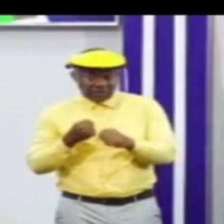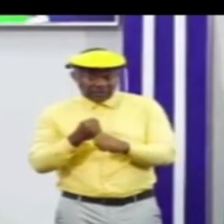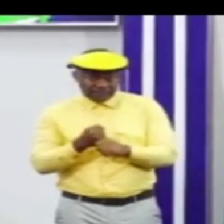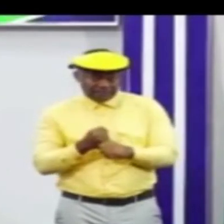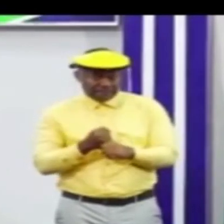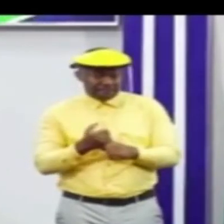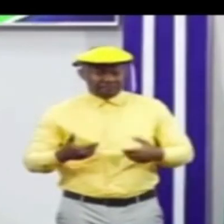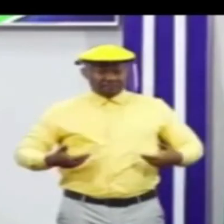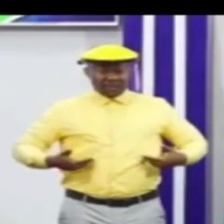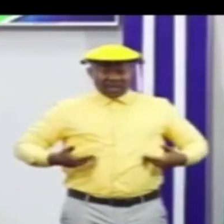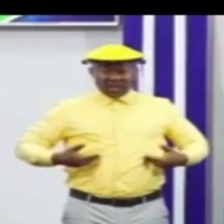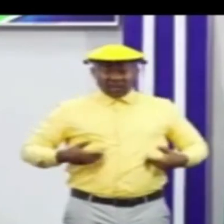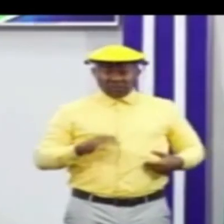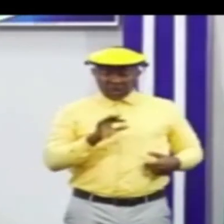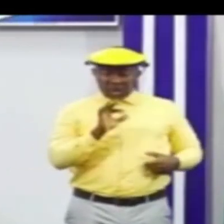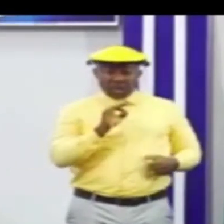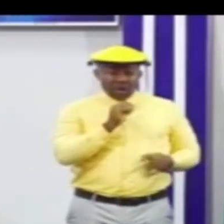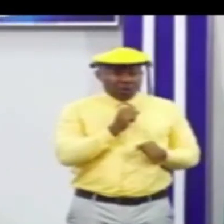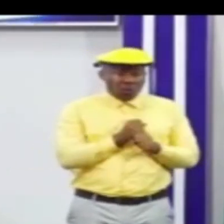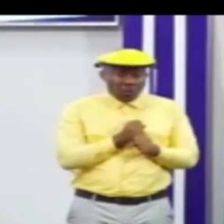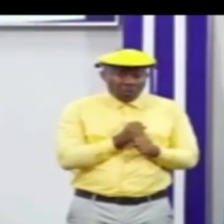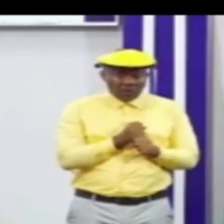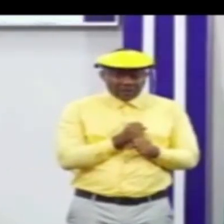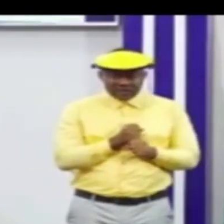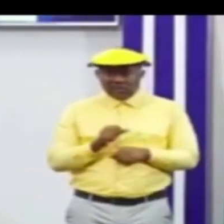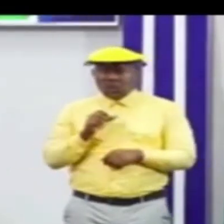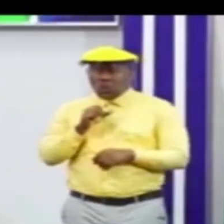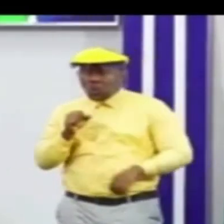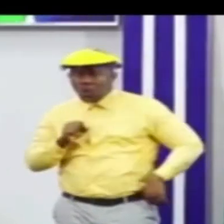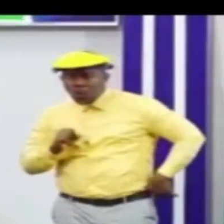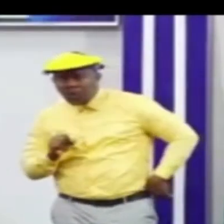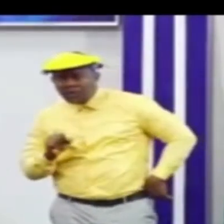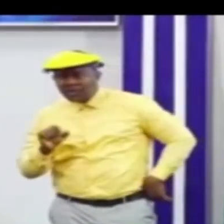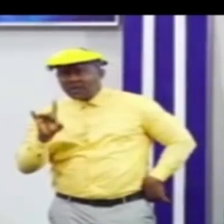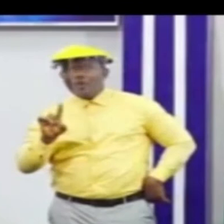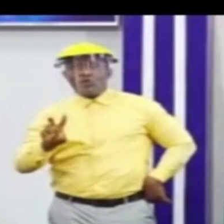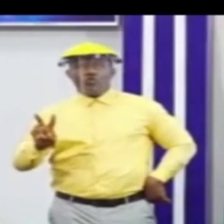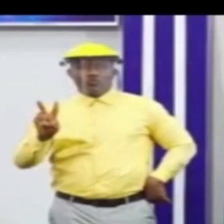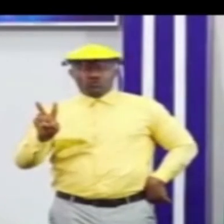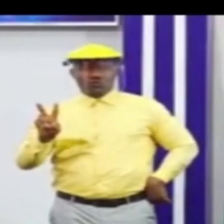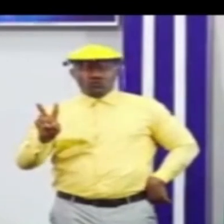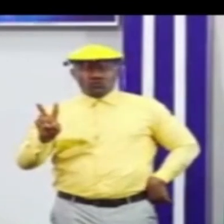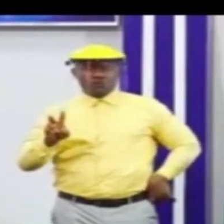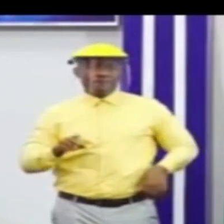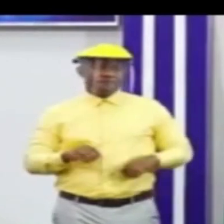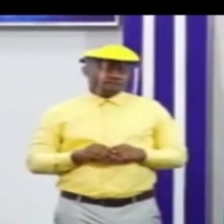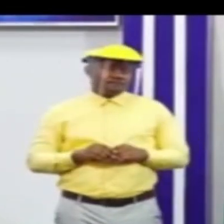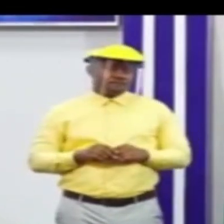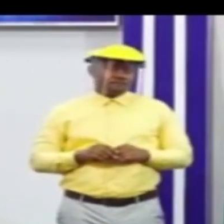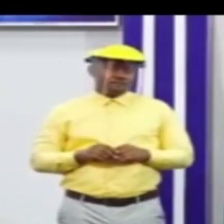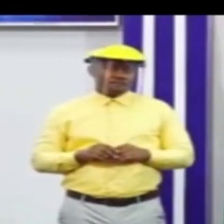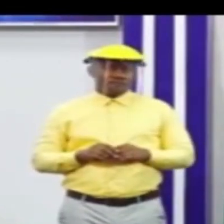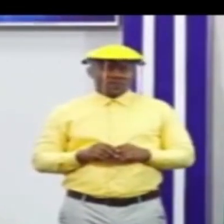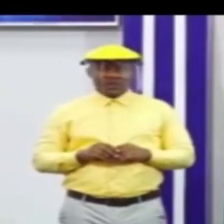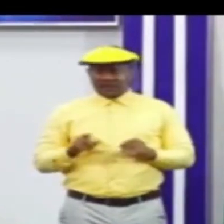The youngest is 9 years old and the oldest 82 years. The mean